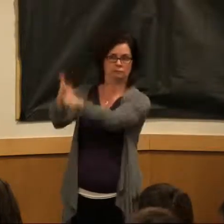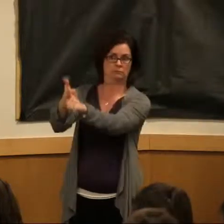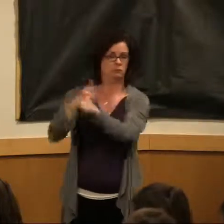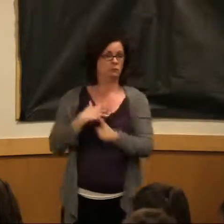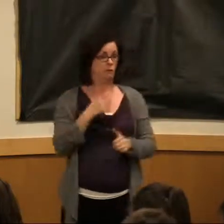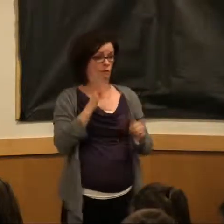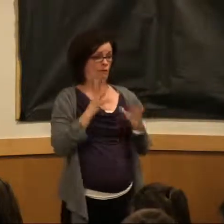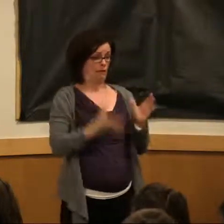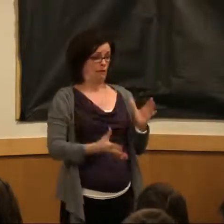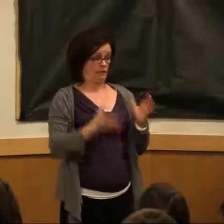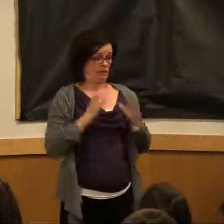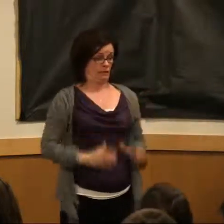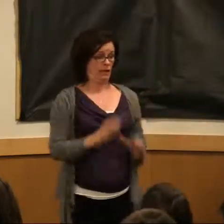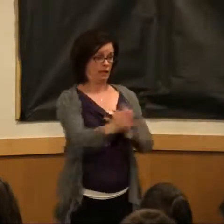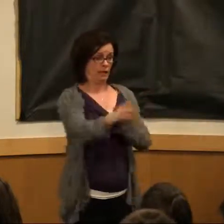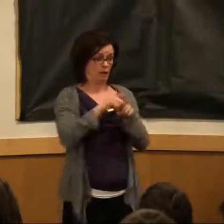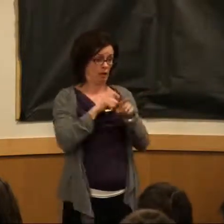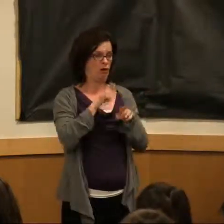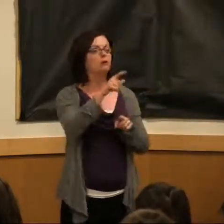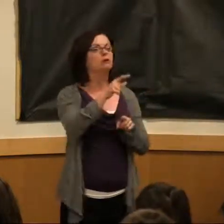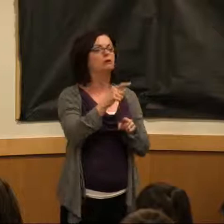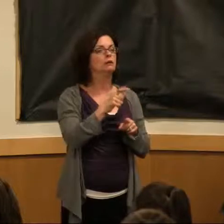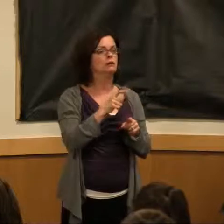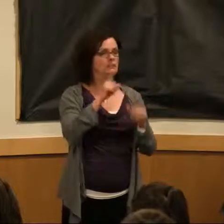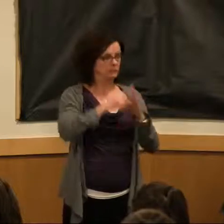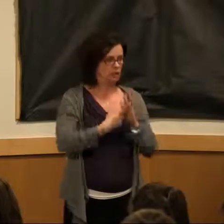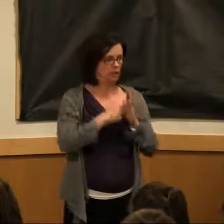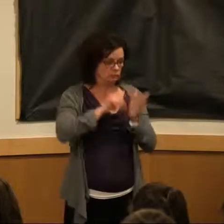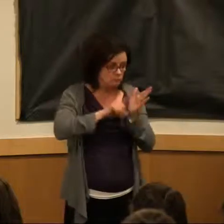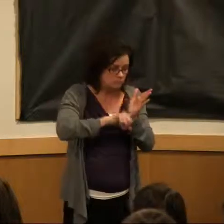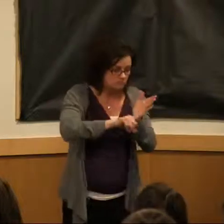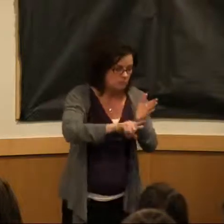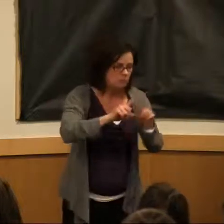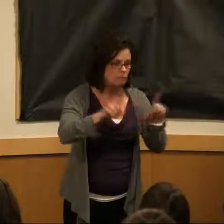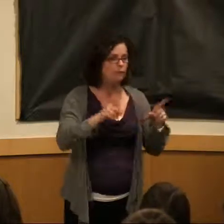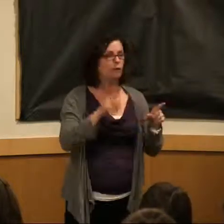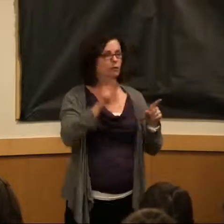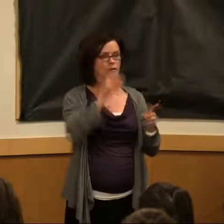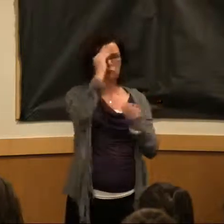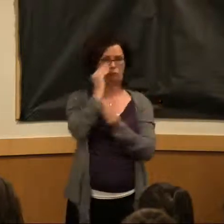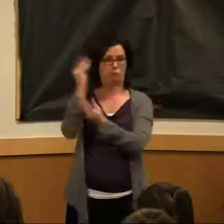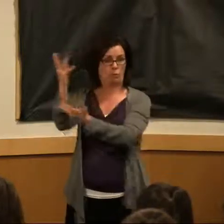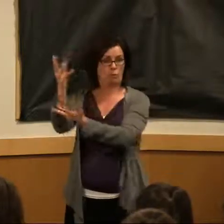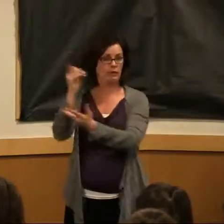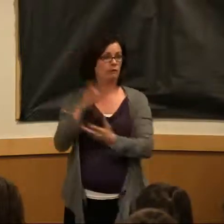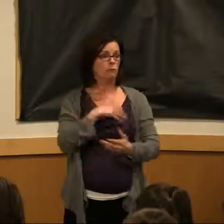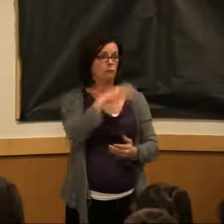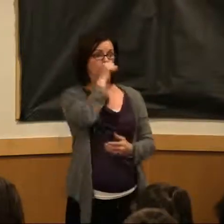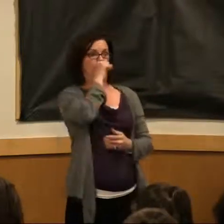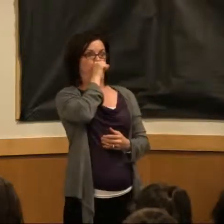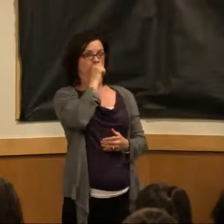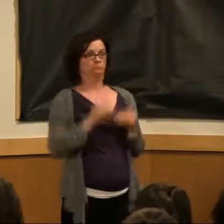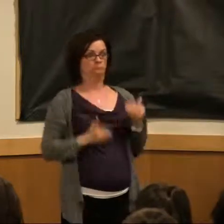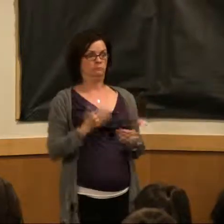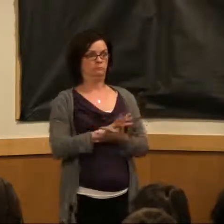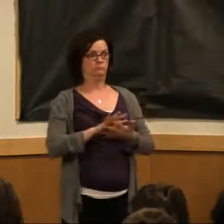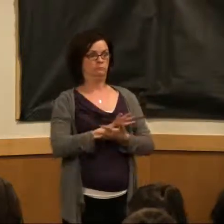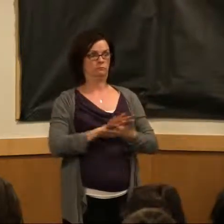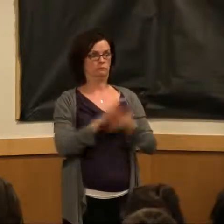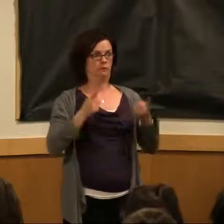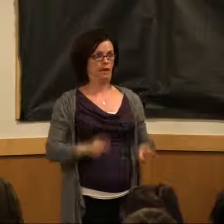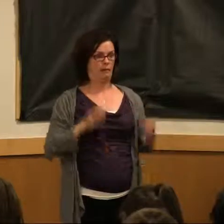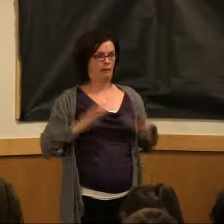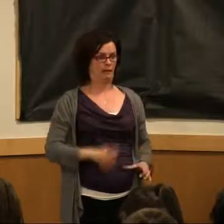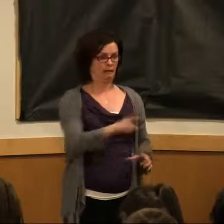client calls us, we start the investigation, but we must report ourselves. If we don't report ourselves and the client reports